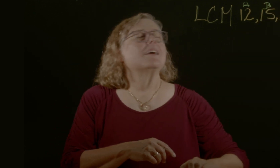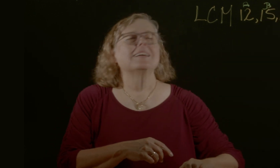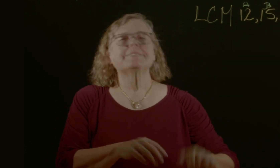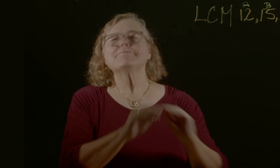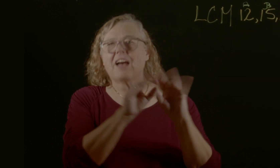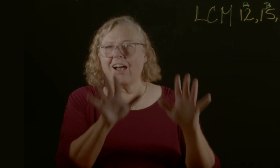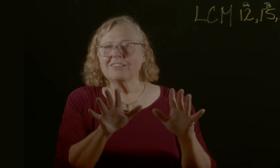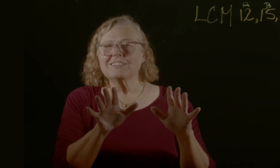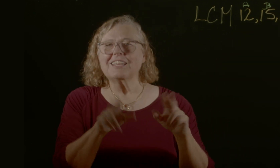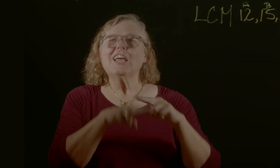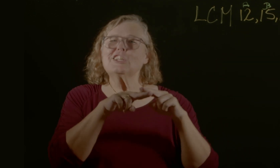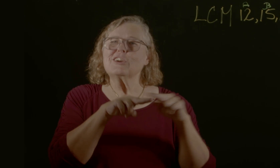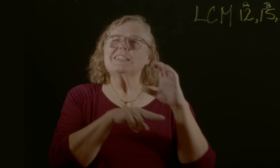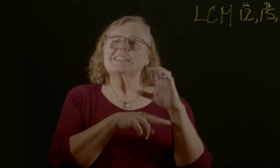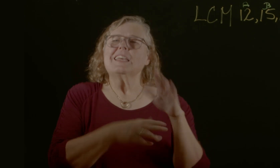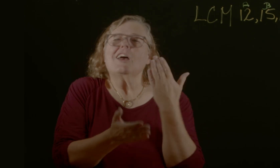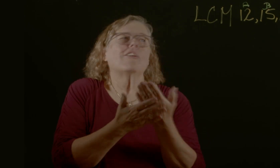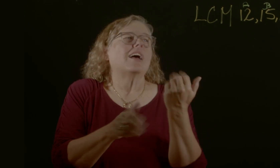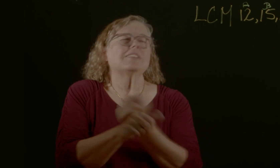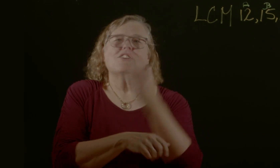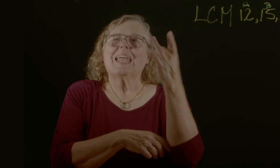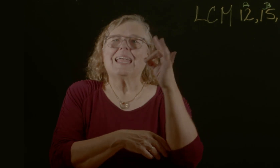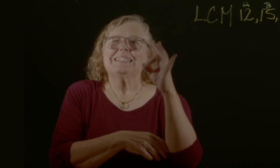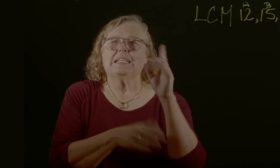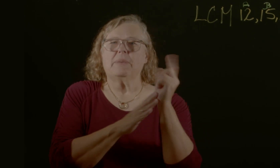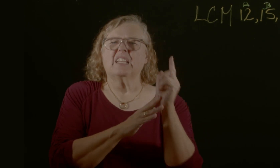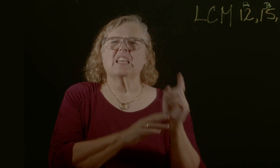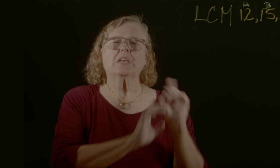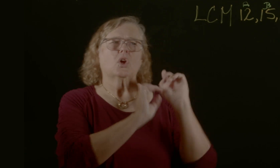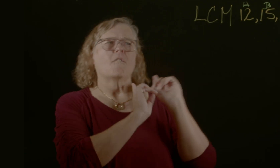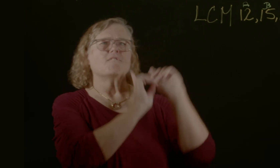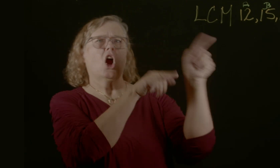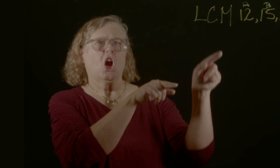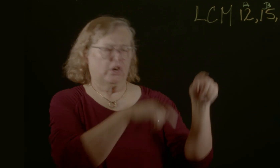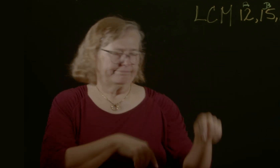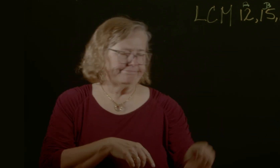And obviously, train C shows up every 18 minutes. He has to go out farther.